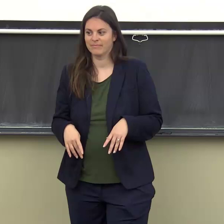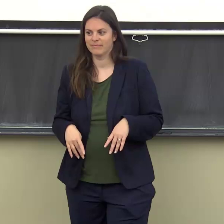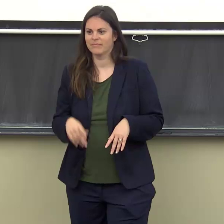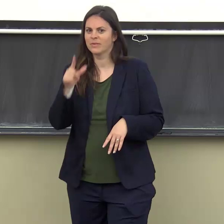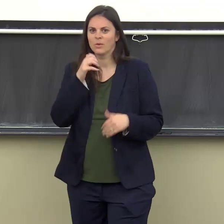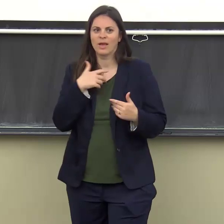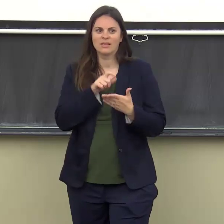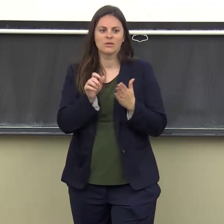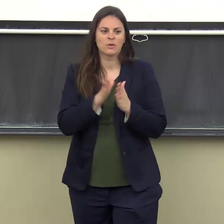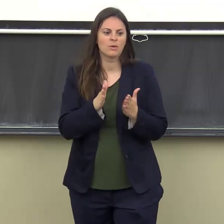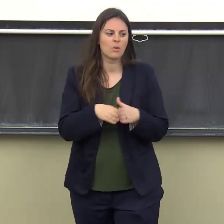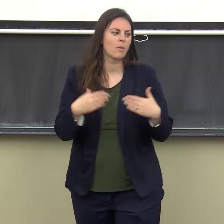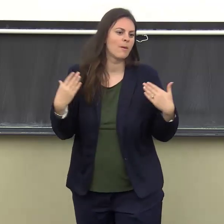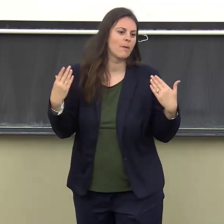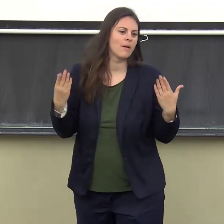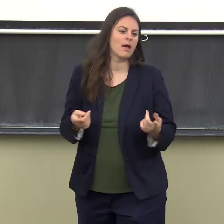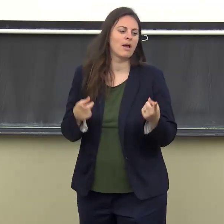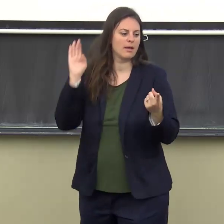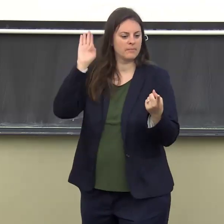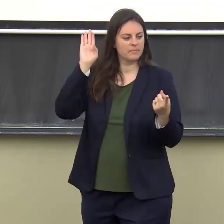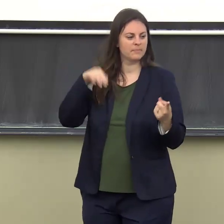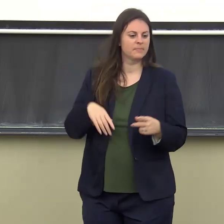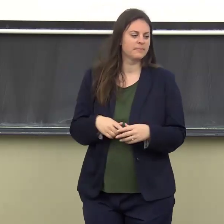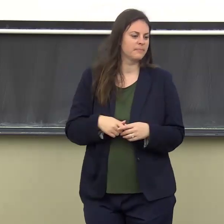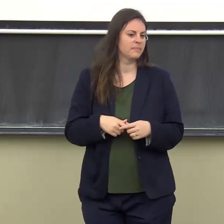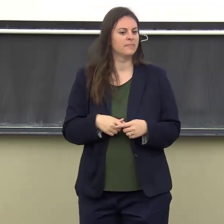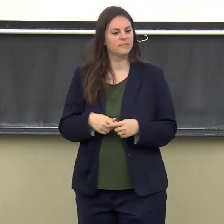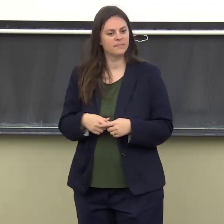Who has the notebook open? I do. Okay, great.